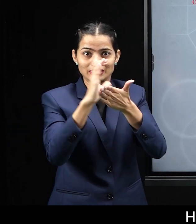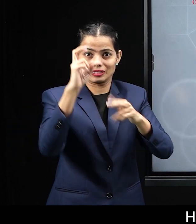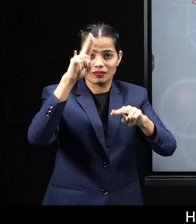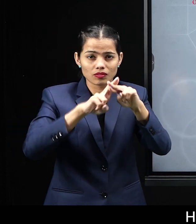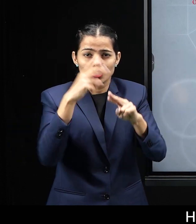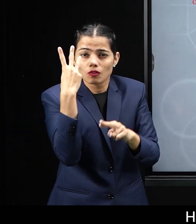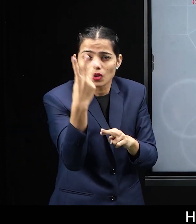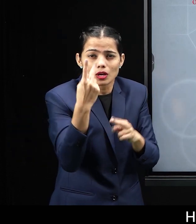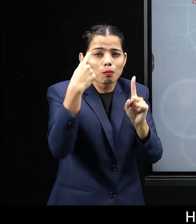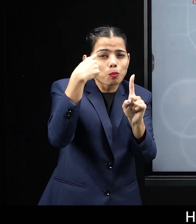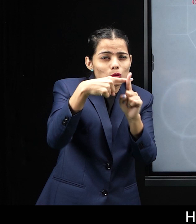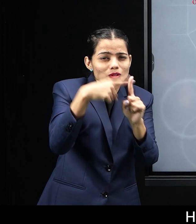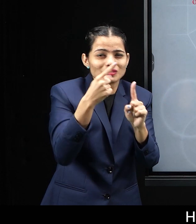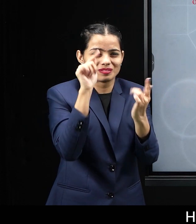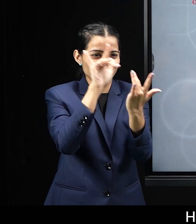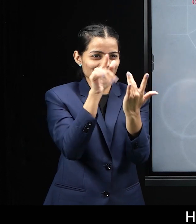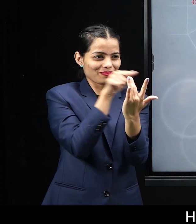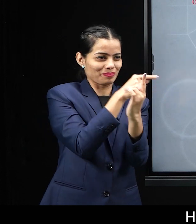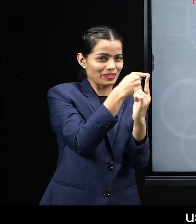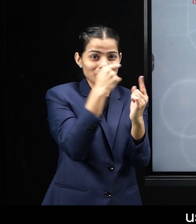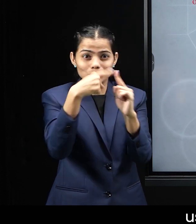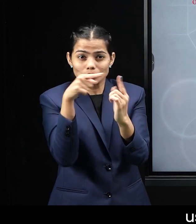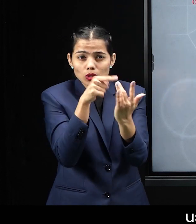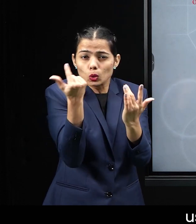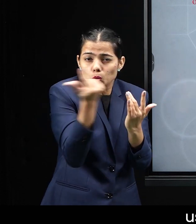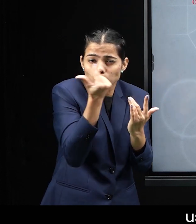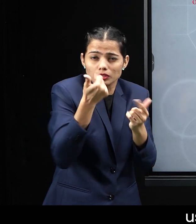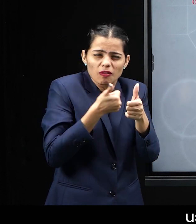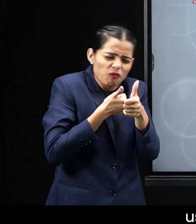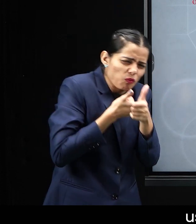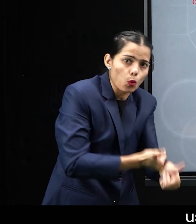HCF of three positive integers using the following procedure.